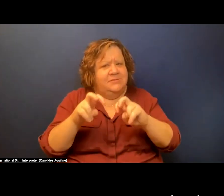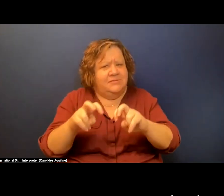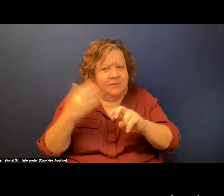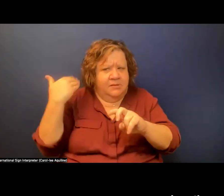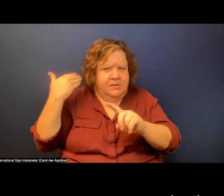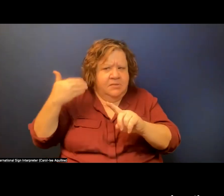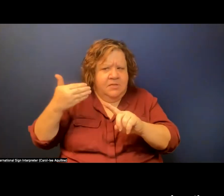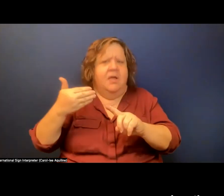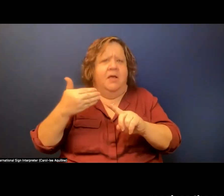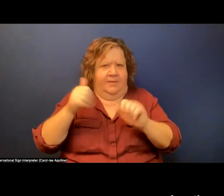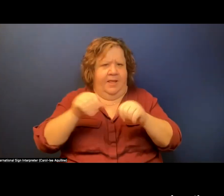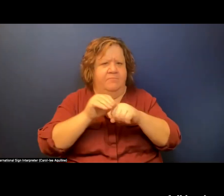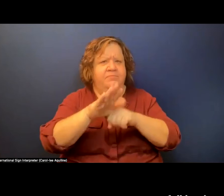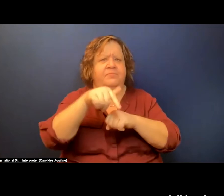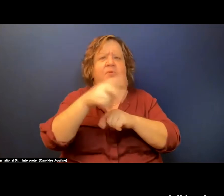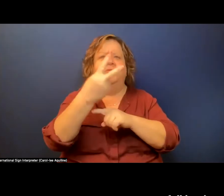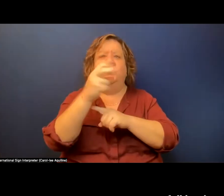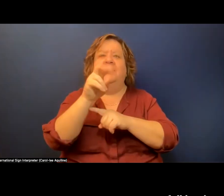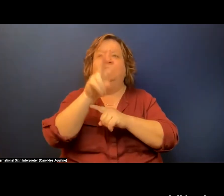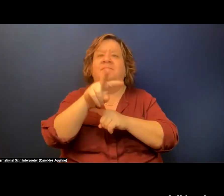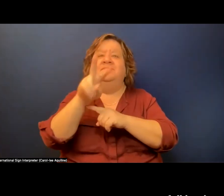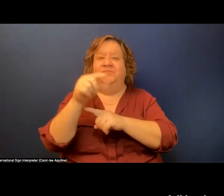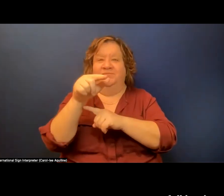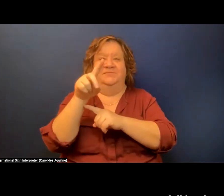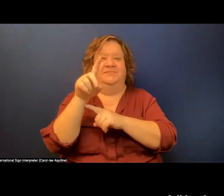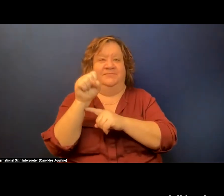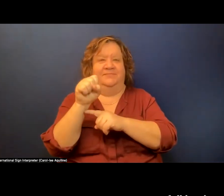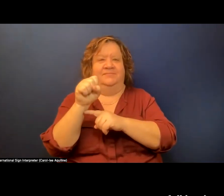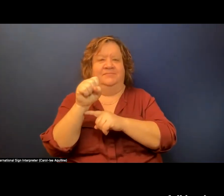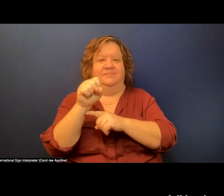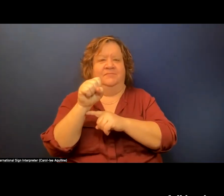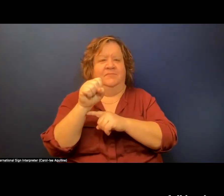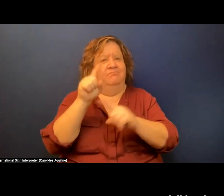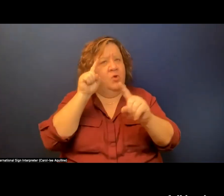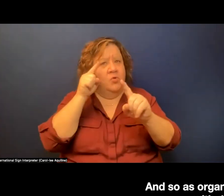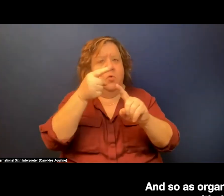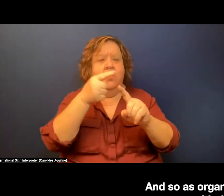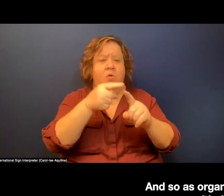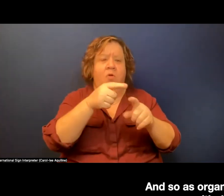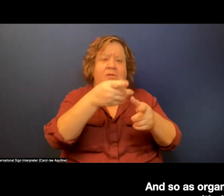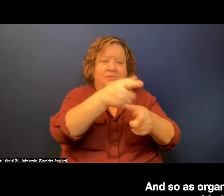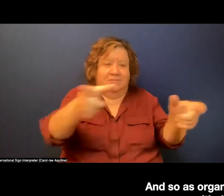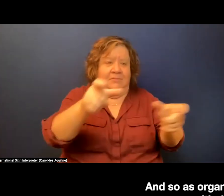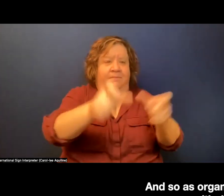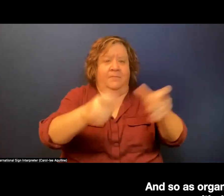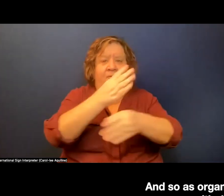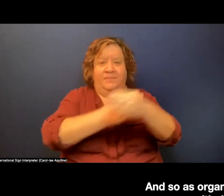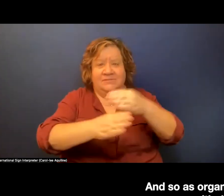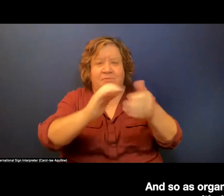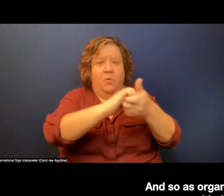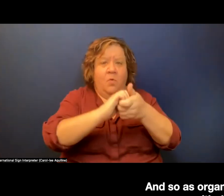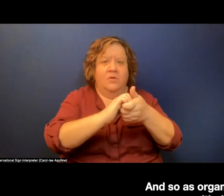receives the needed support for implementation locally? And so